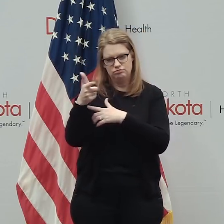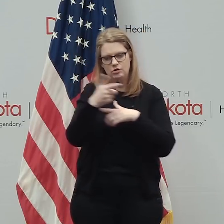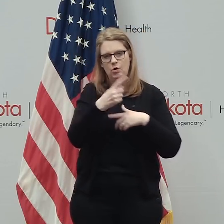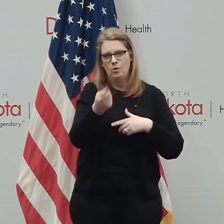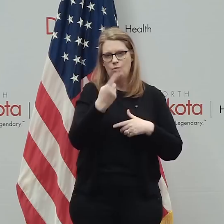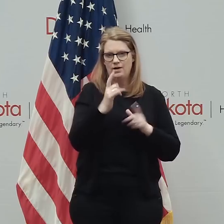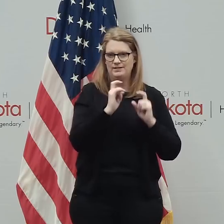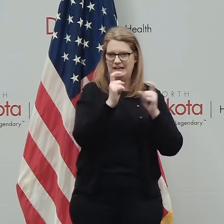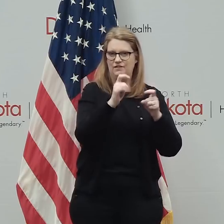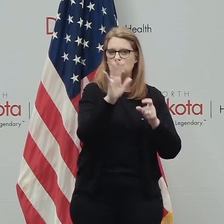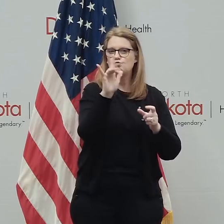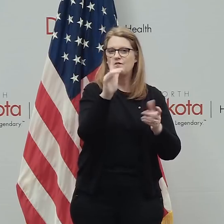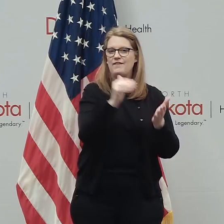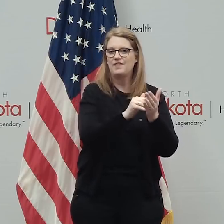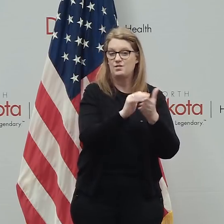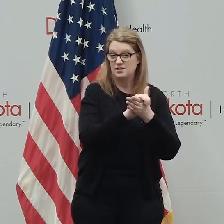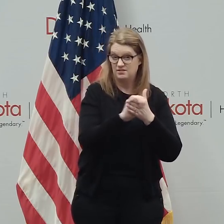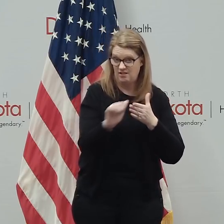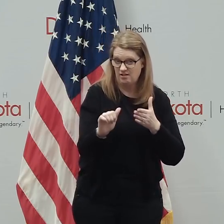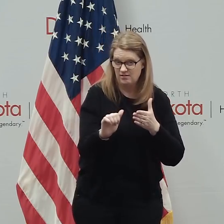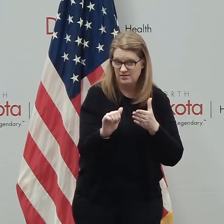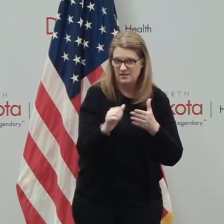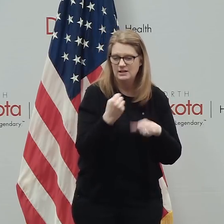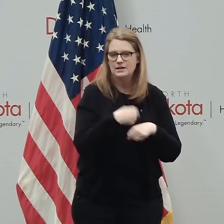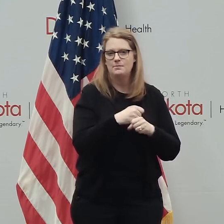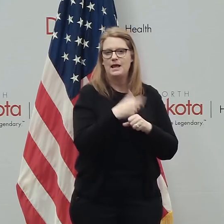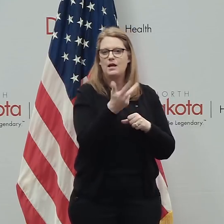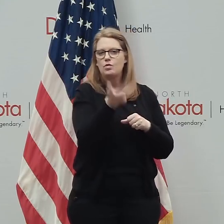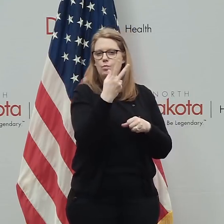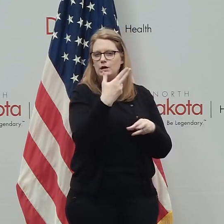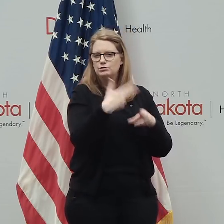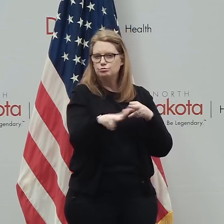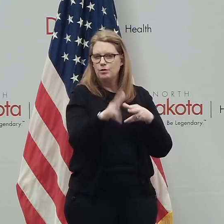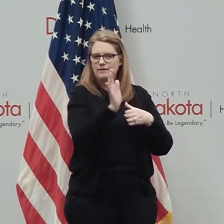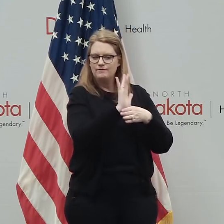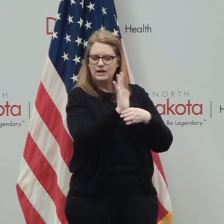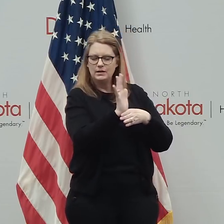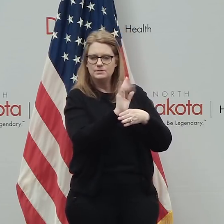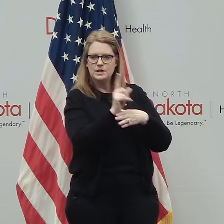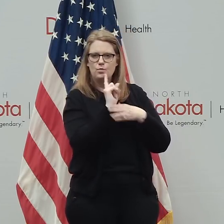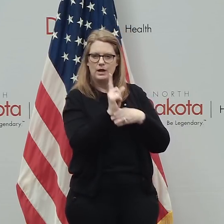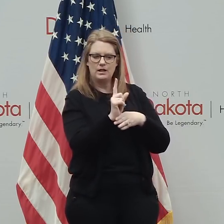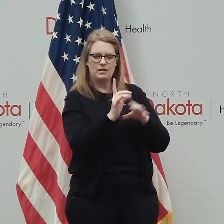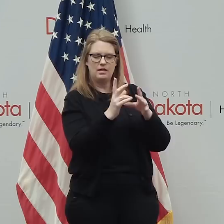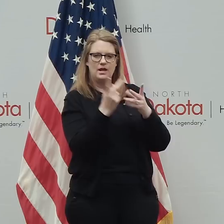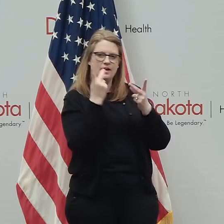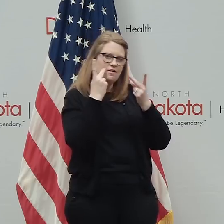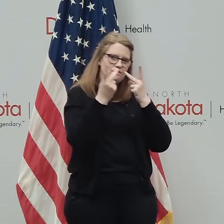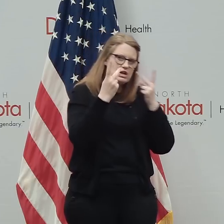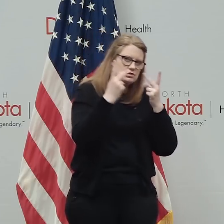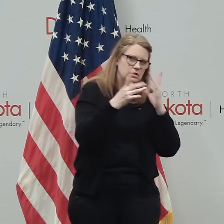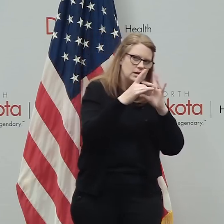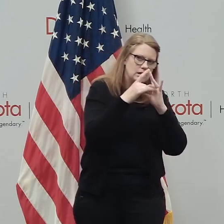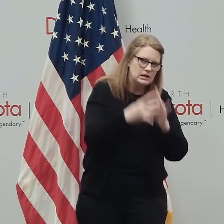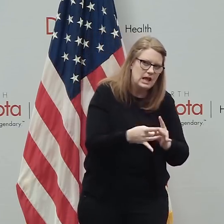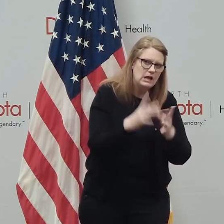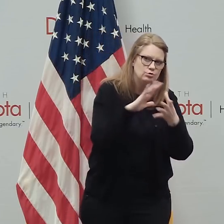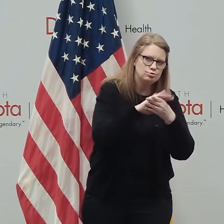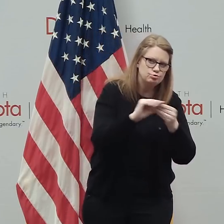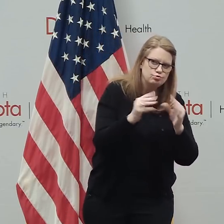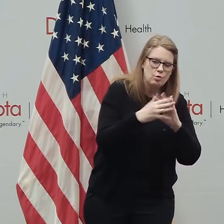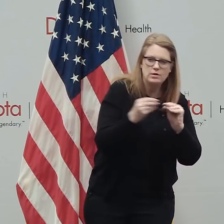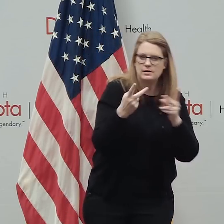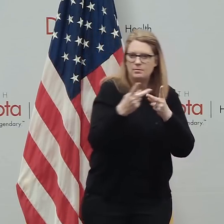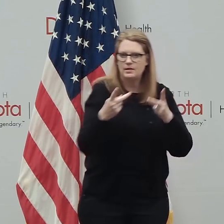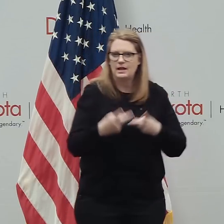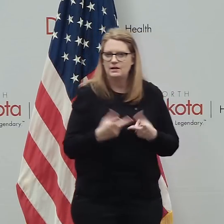awarded $25,000 to produce 3 short films that visually connect unique stories of place in a way that builds